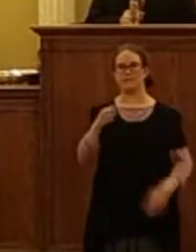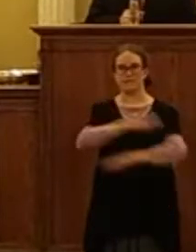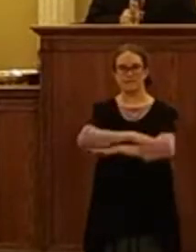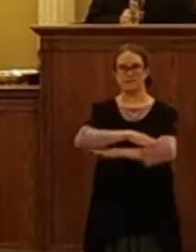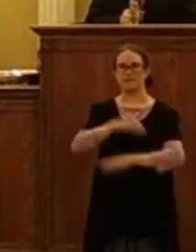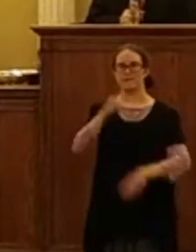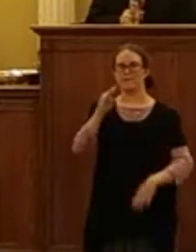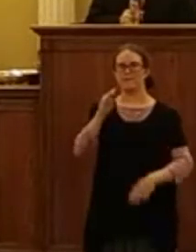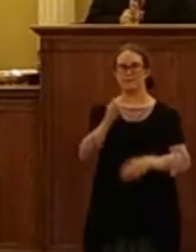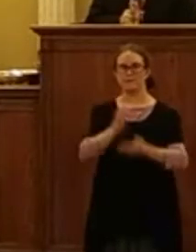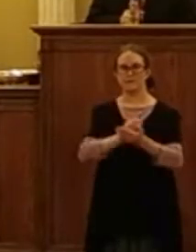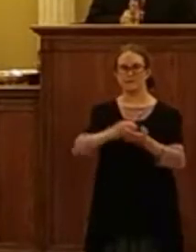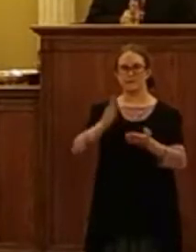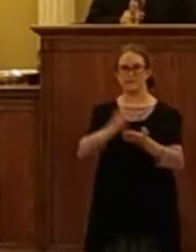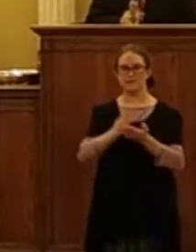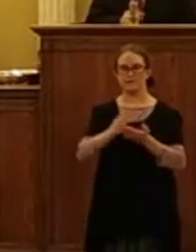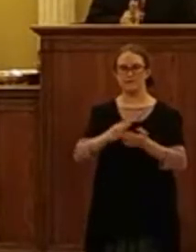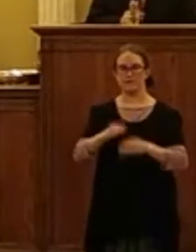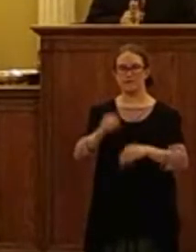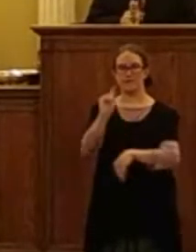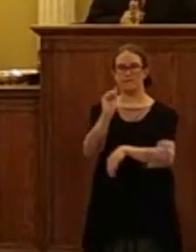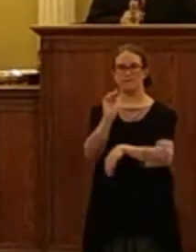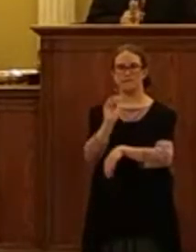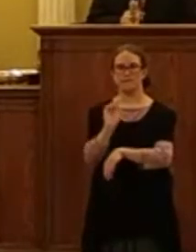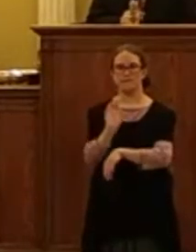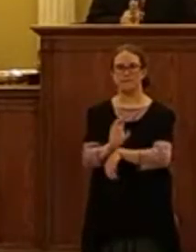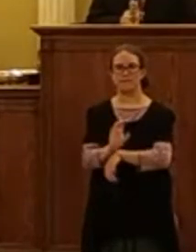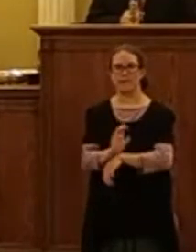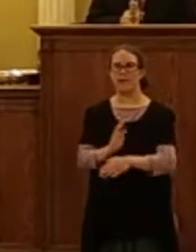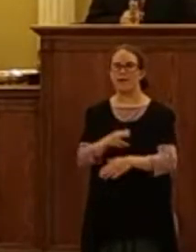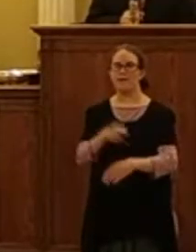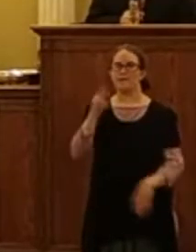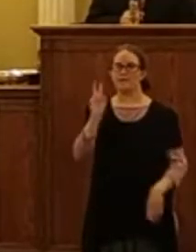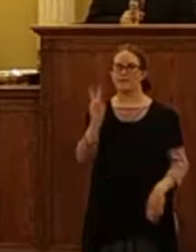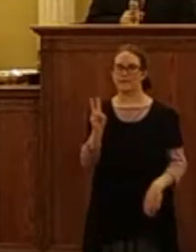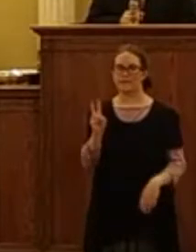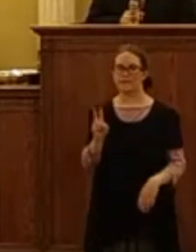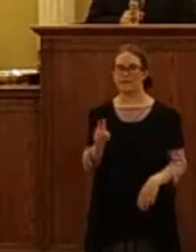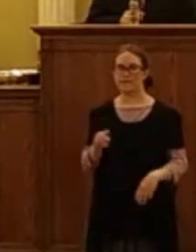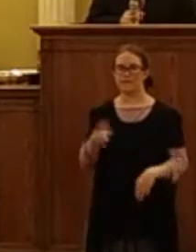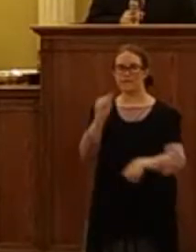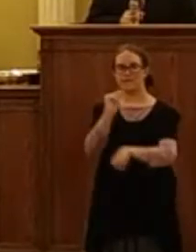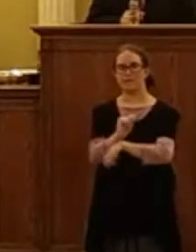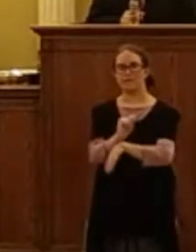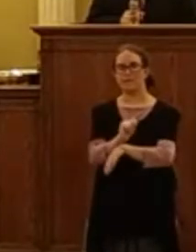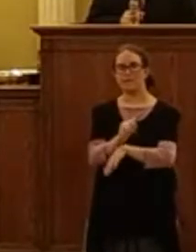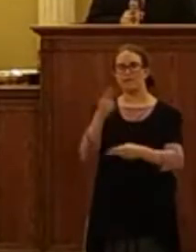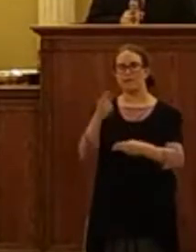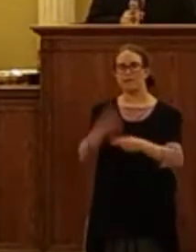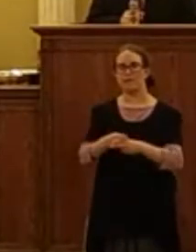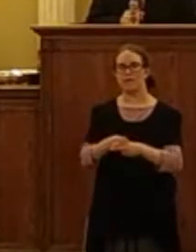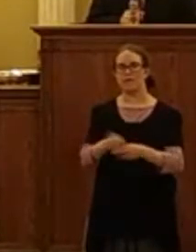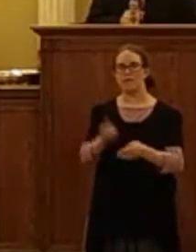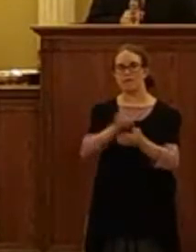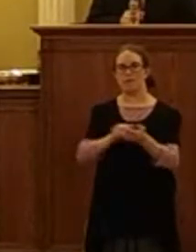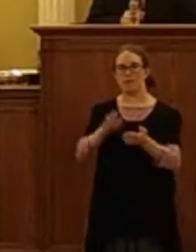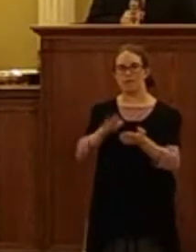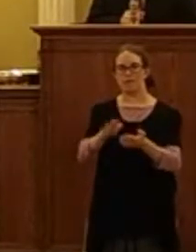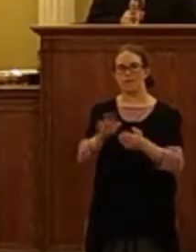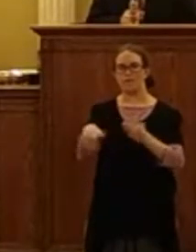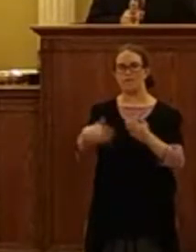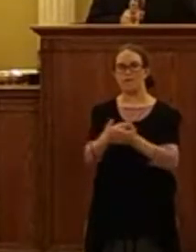showbread, amen, which is called the sanctuary. And after the second veil, the tabernacle, which is called the holiest of